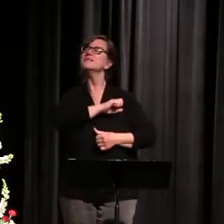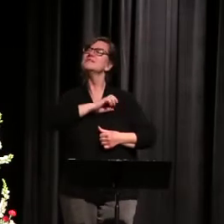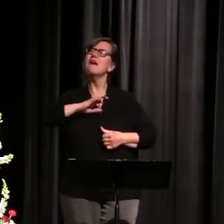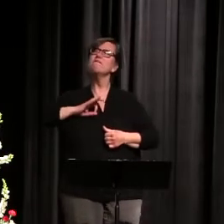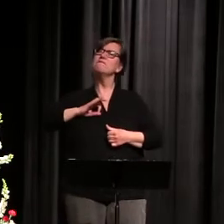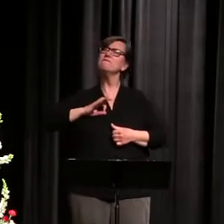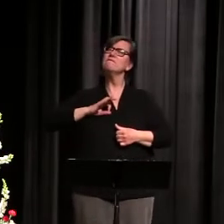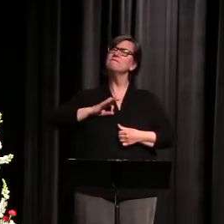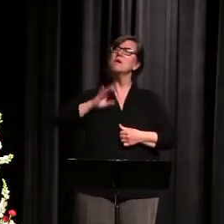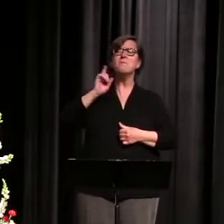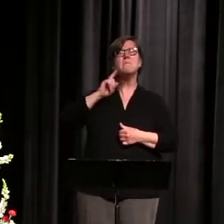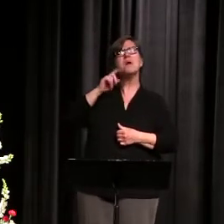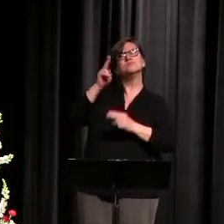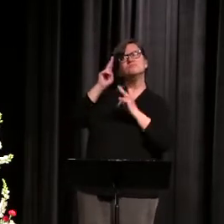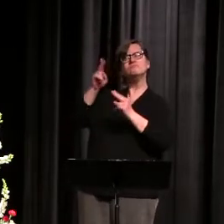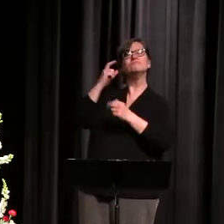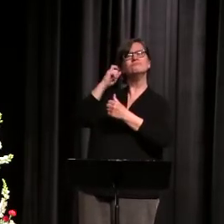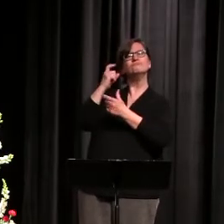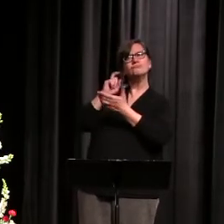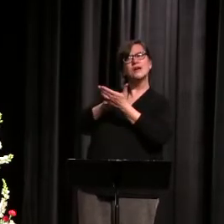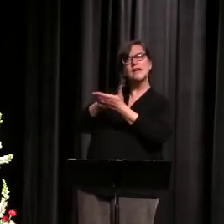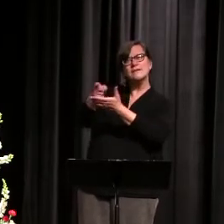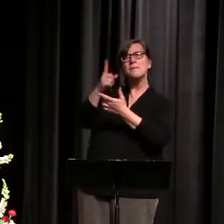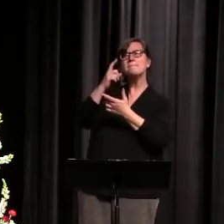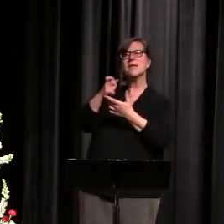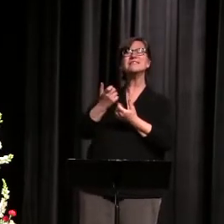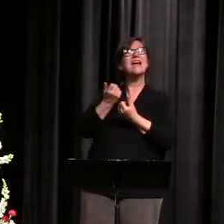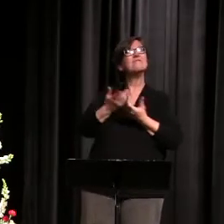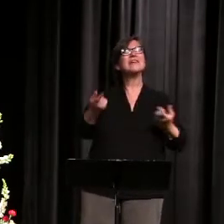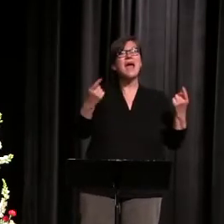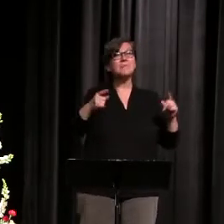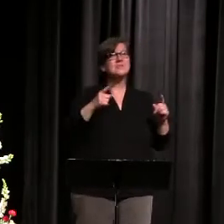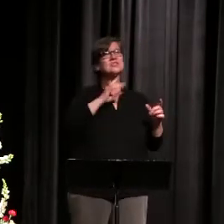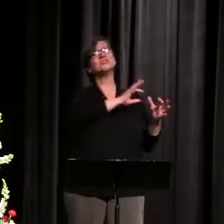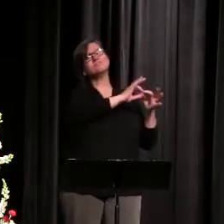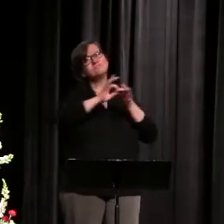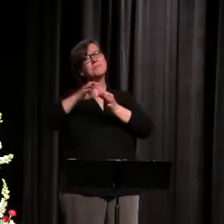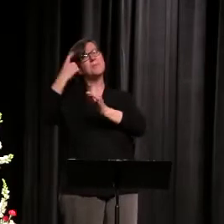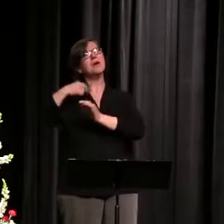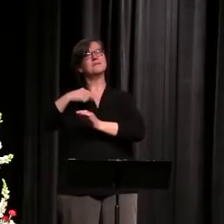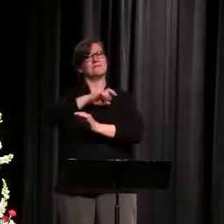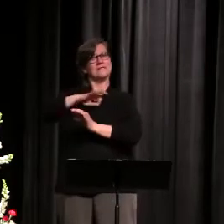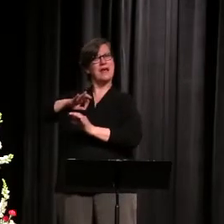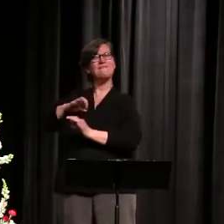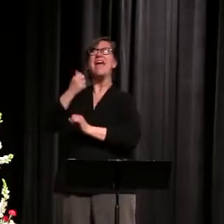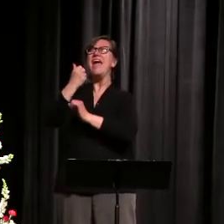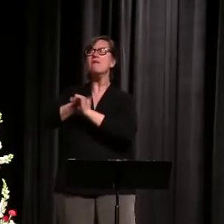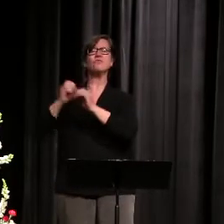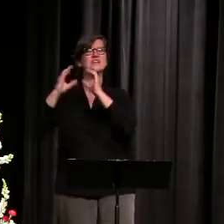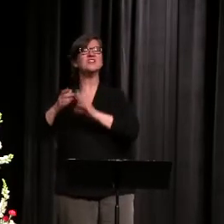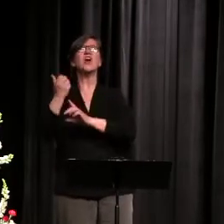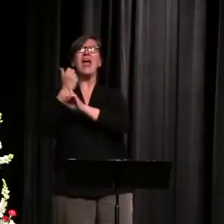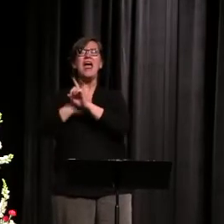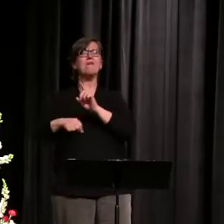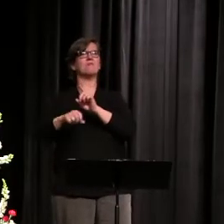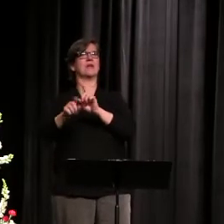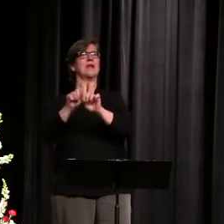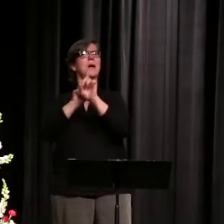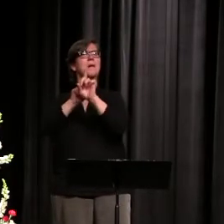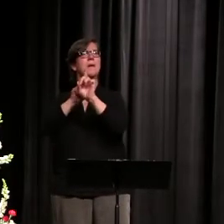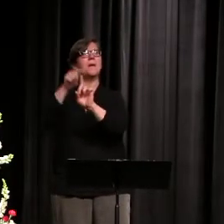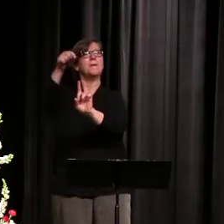happens within the walls of FHS can be credited to the staff. Without every teacher and mentor, I don't think any of us would be here